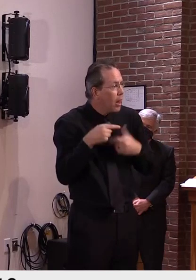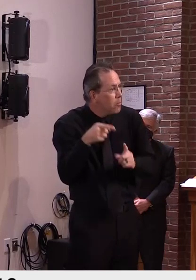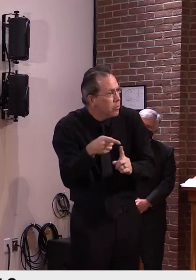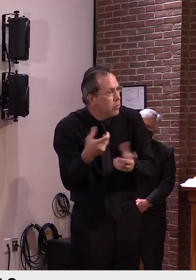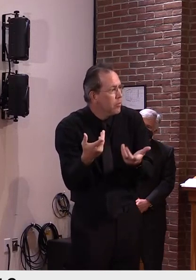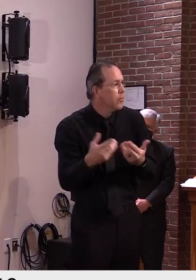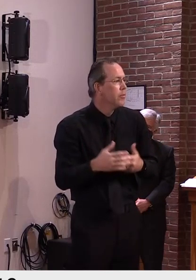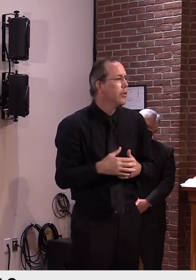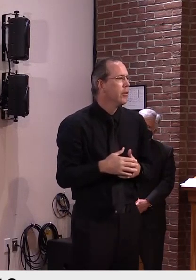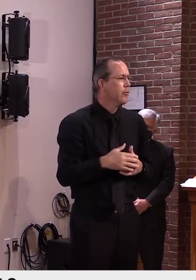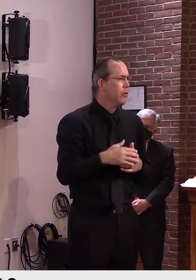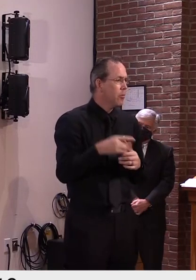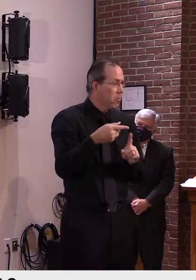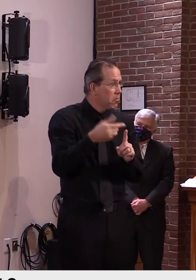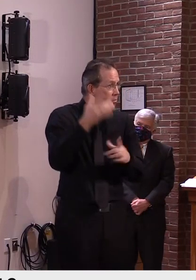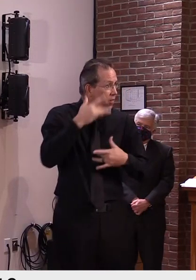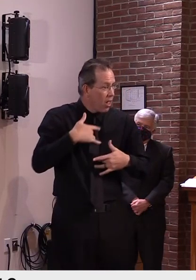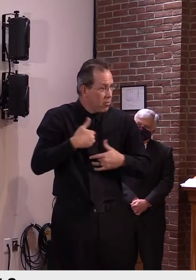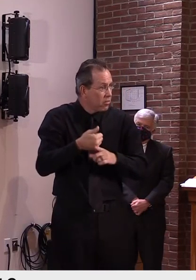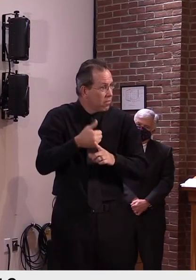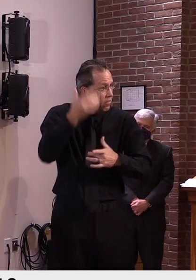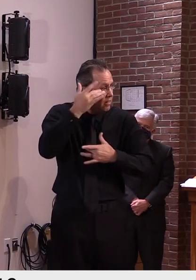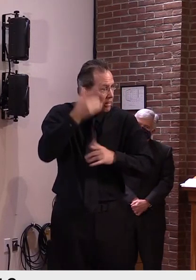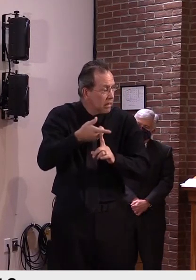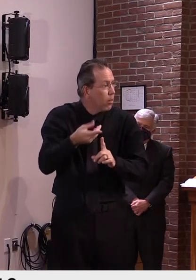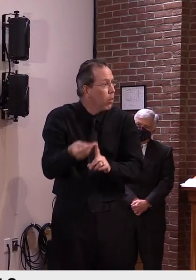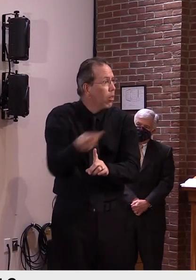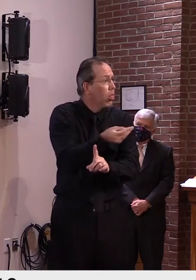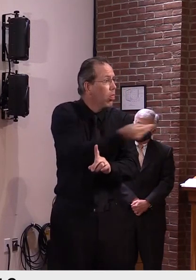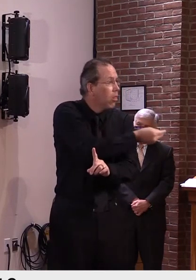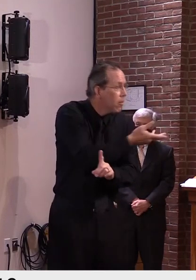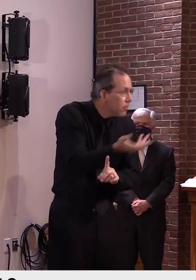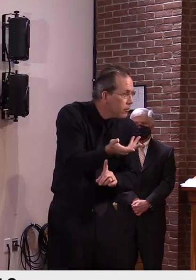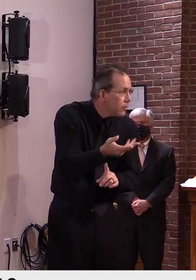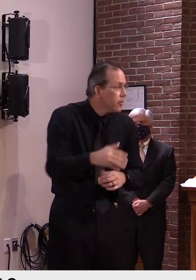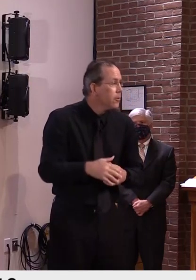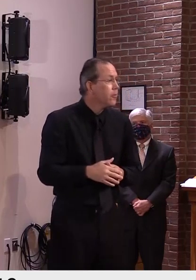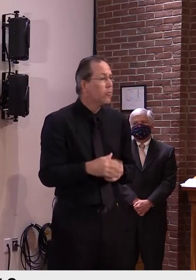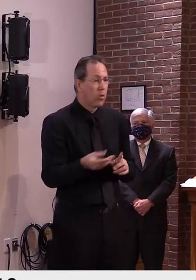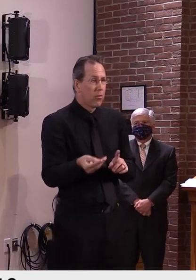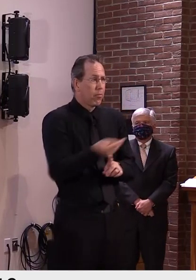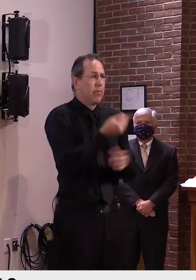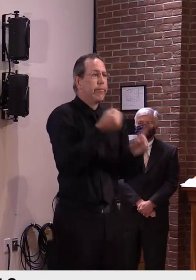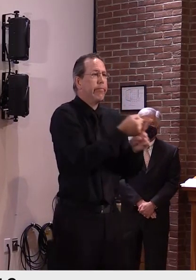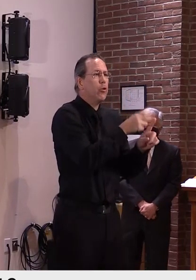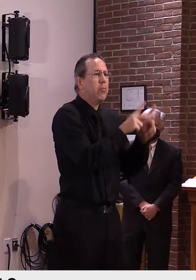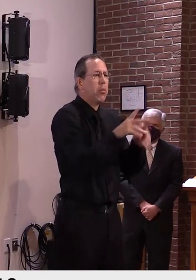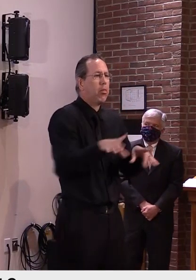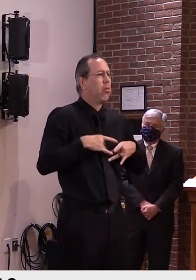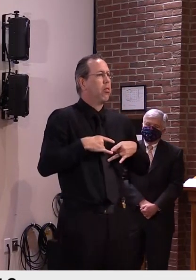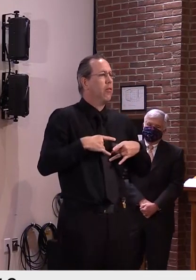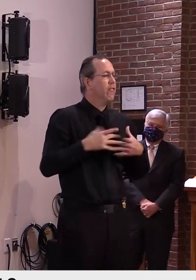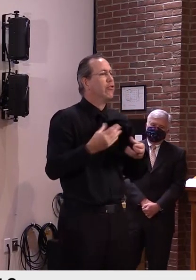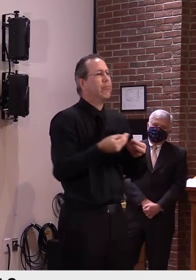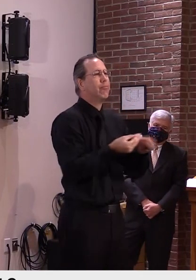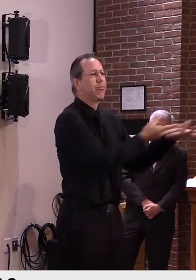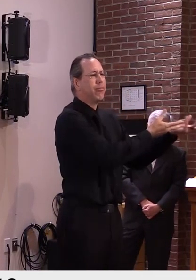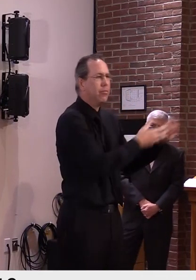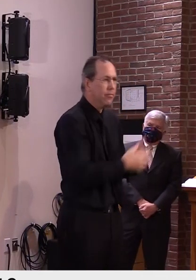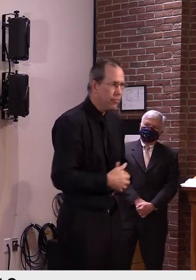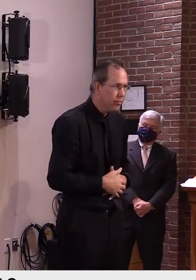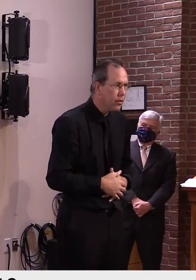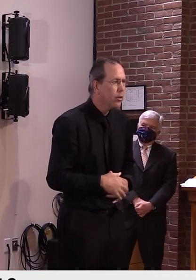and I don't think we would become surprised by anything, but I'm not looking forward to, you know, a repeat of this kind